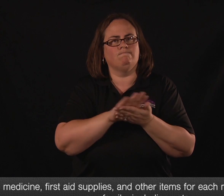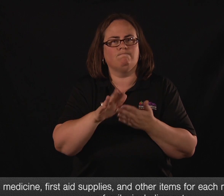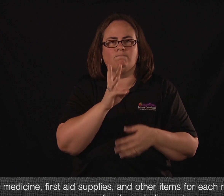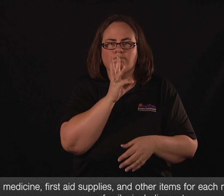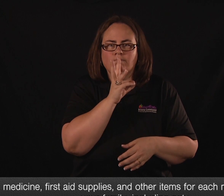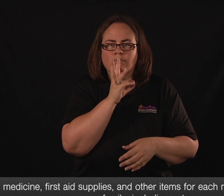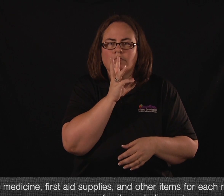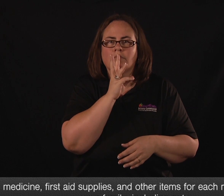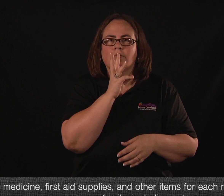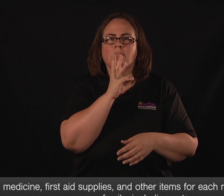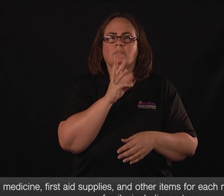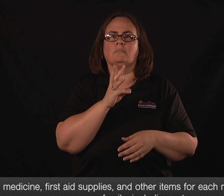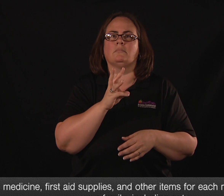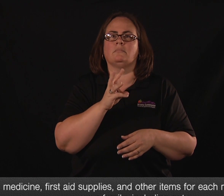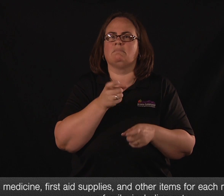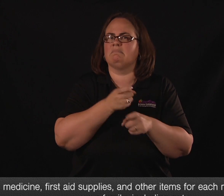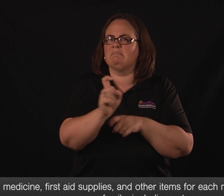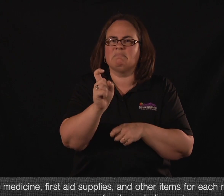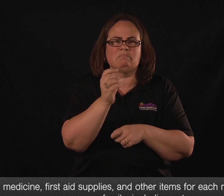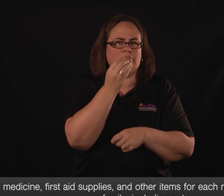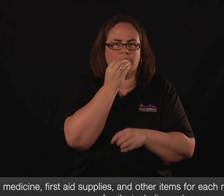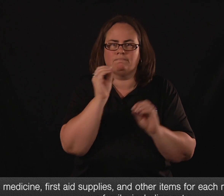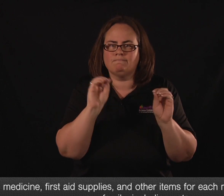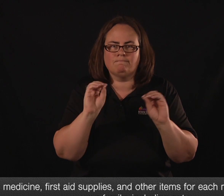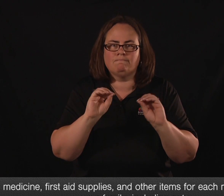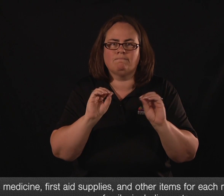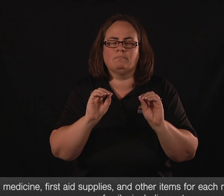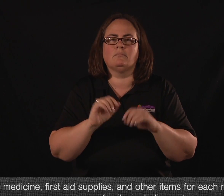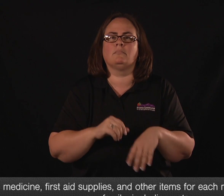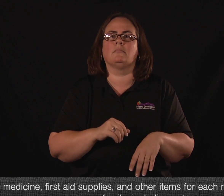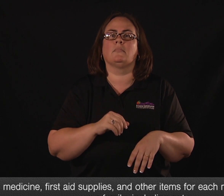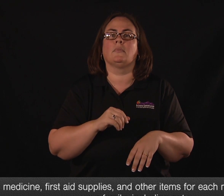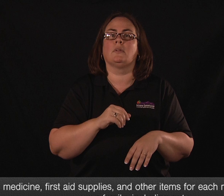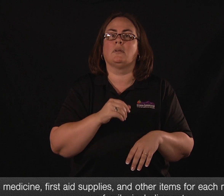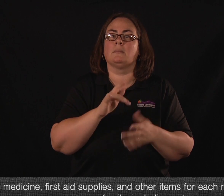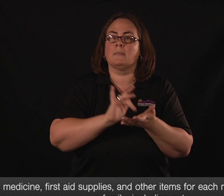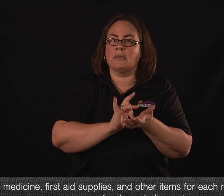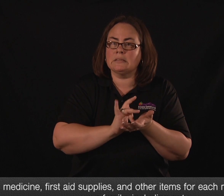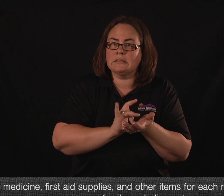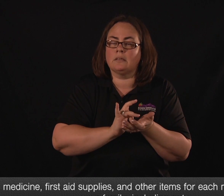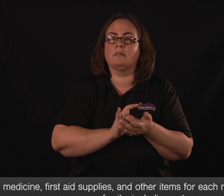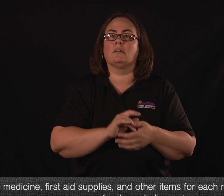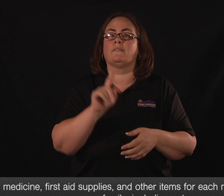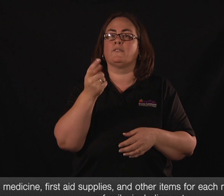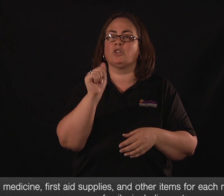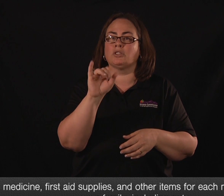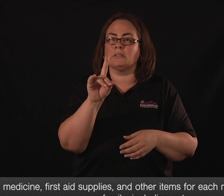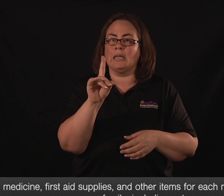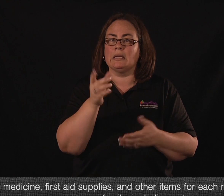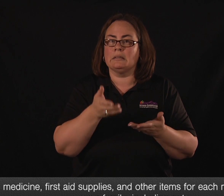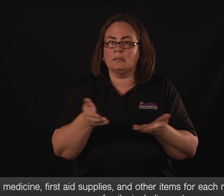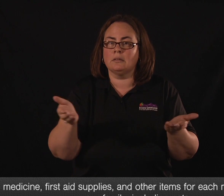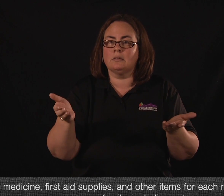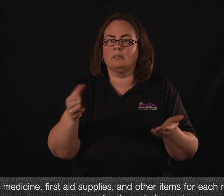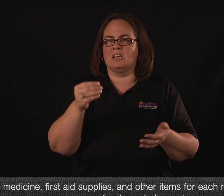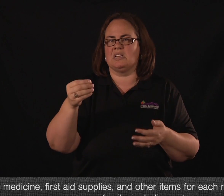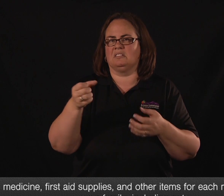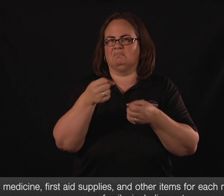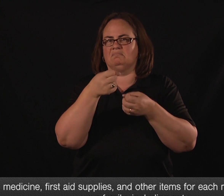medicine, first aid supplies, and other items for each member of your family, including pets.